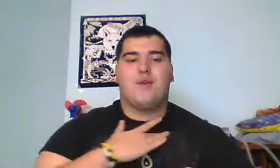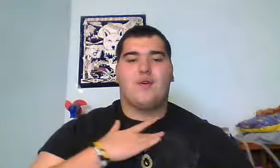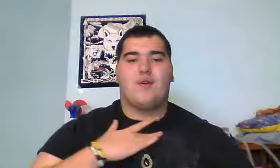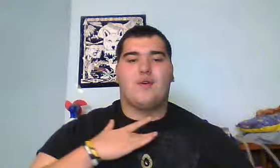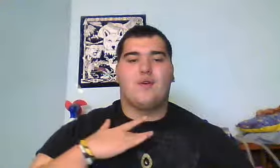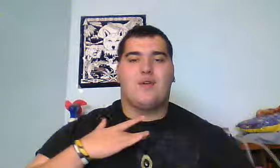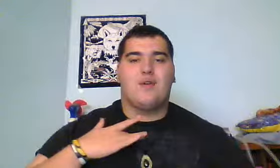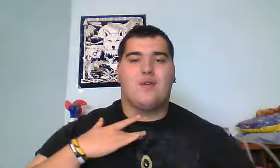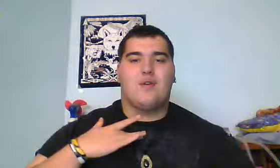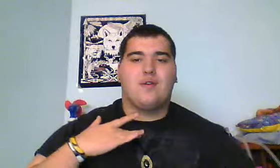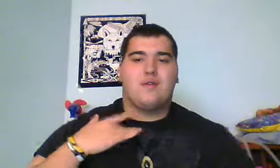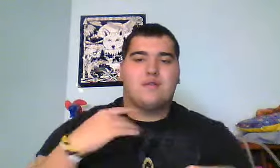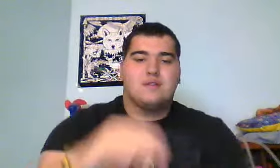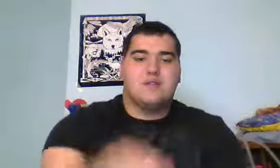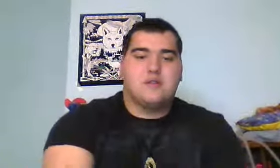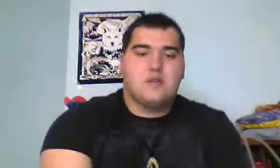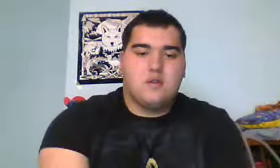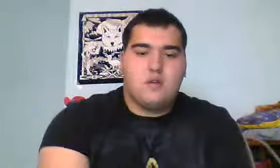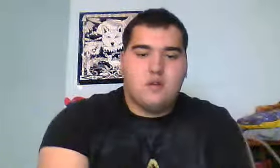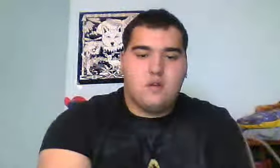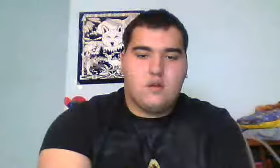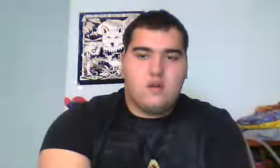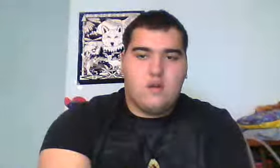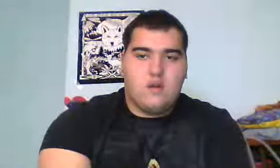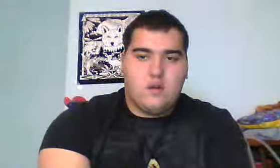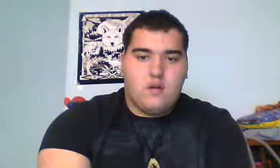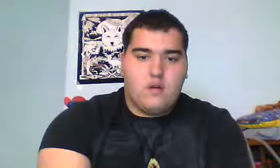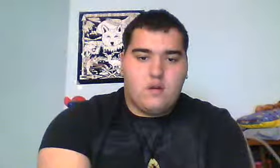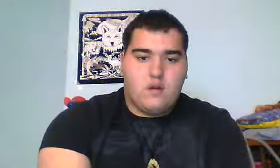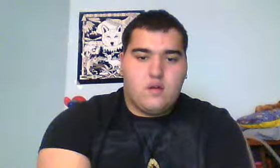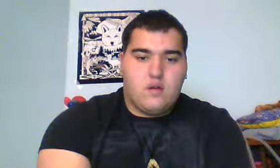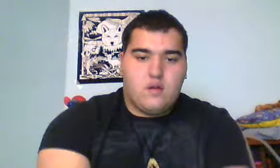And I'll I'll